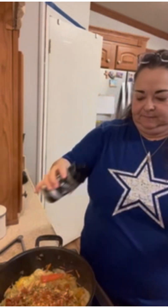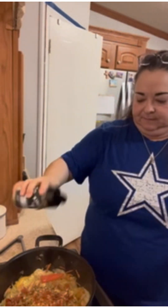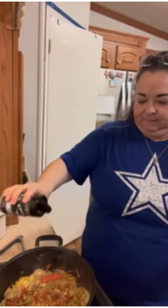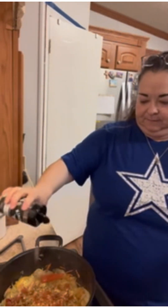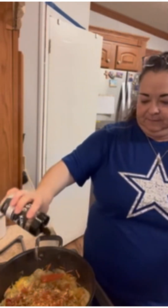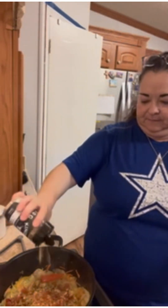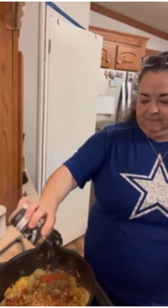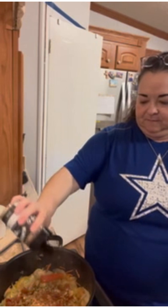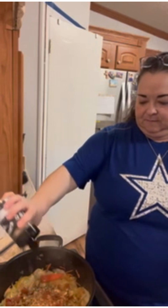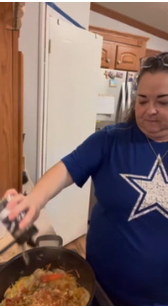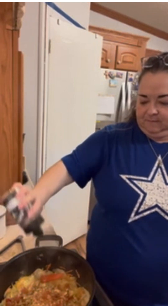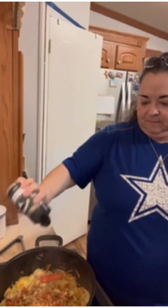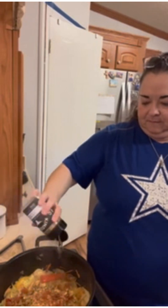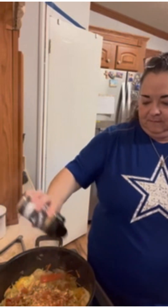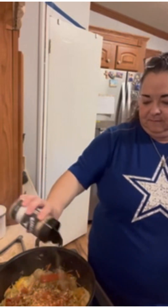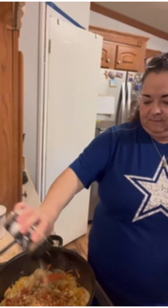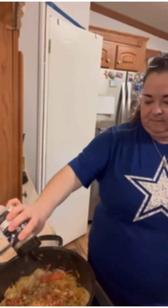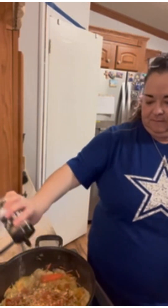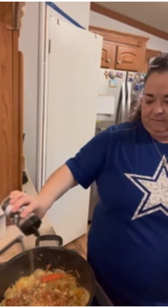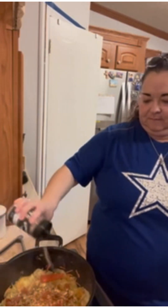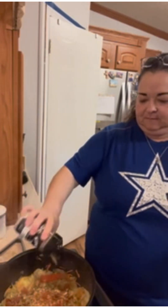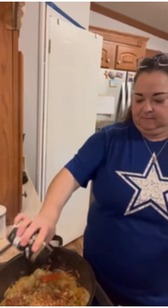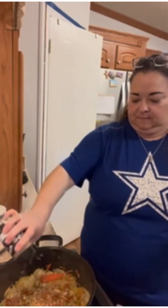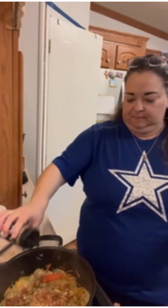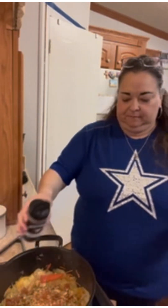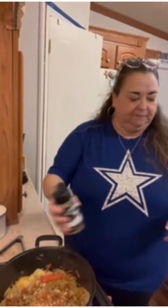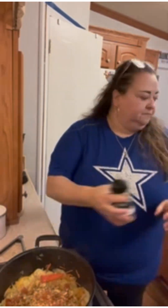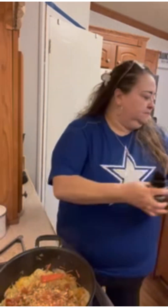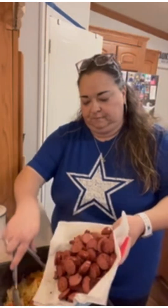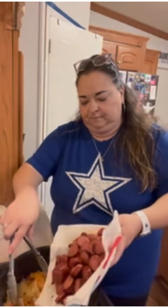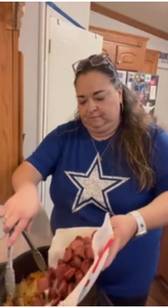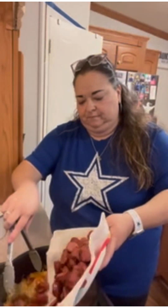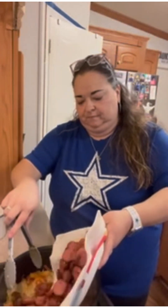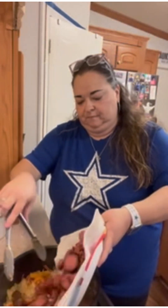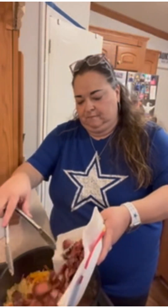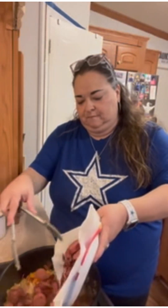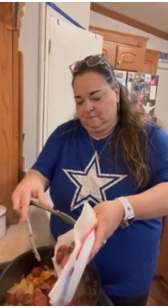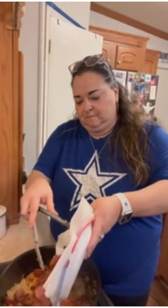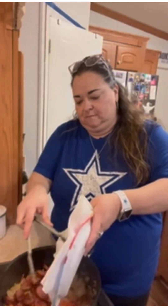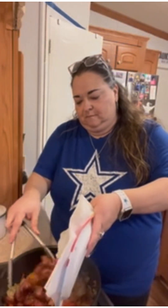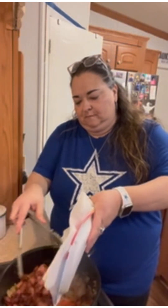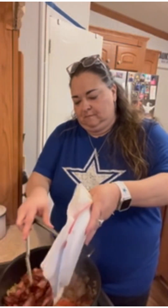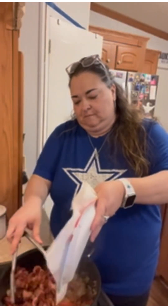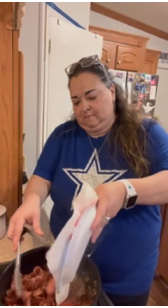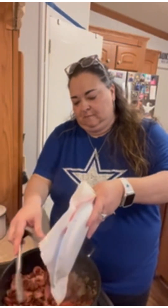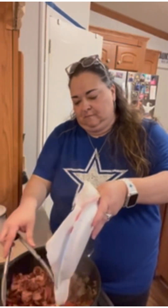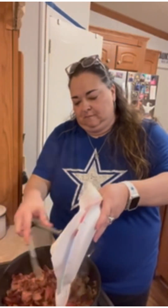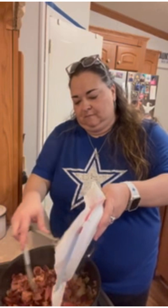The blend, which is the garlic, salt, and pepper. Pour my meat in.